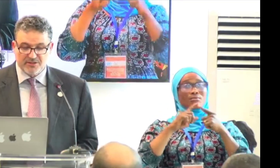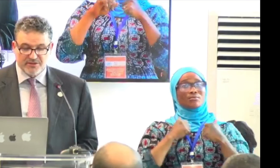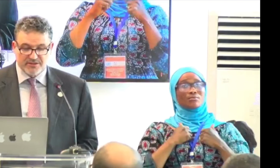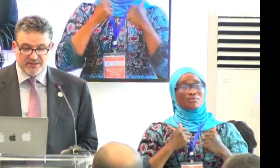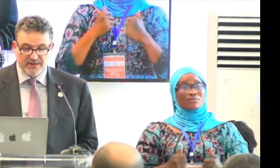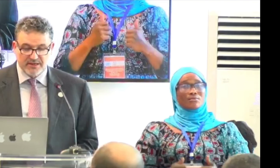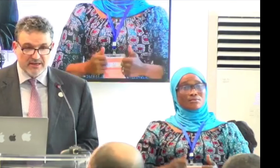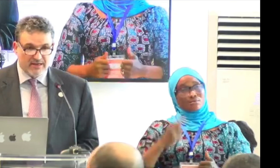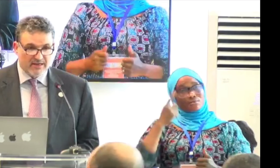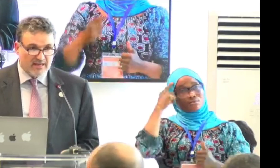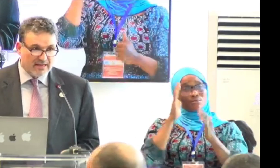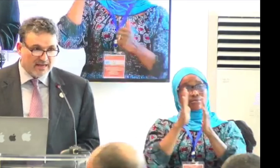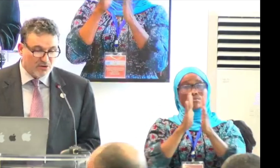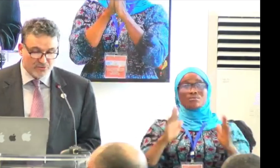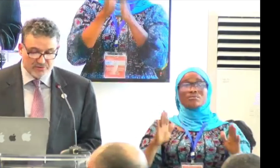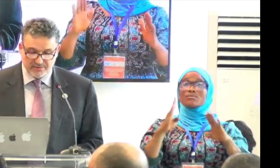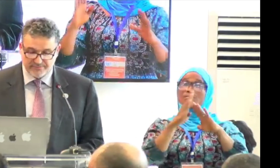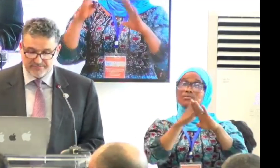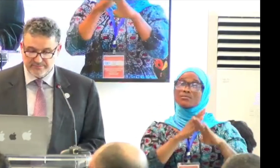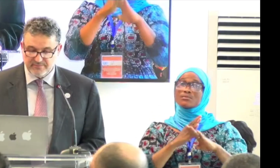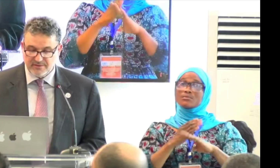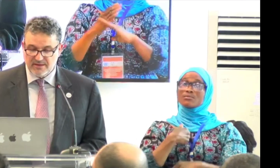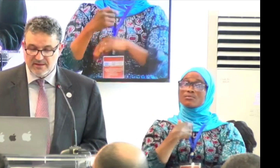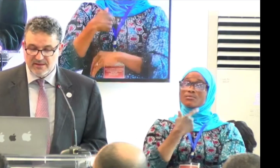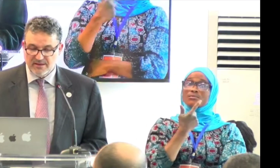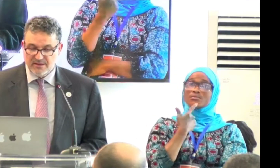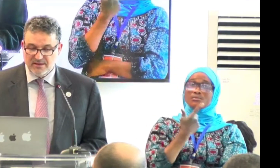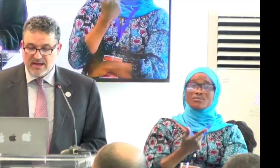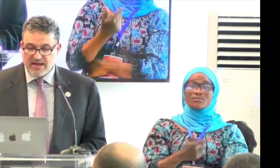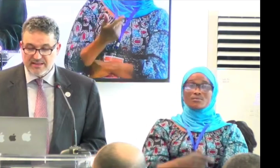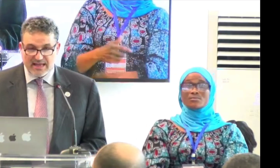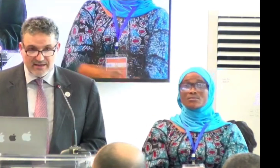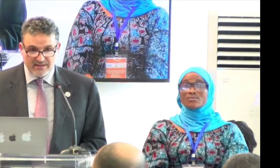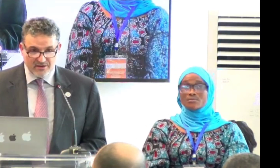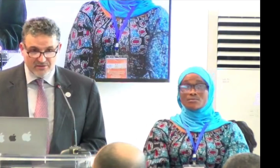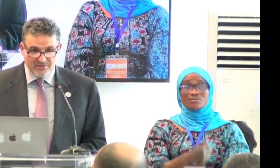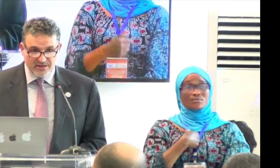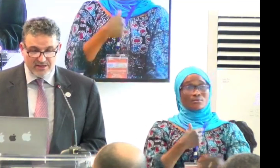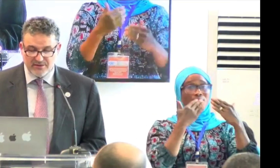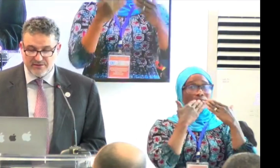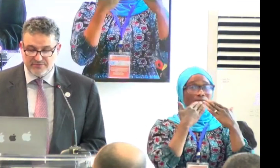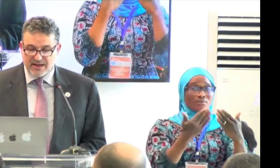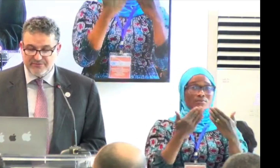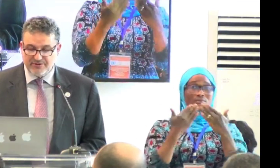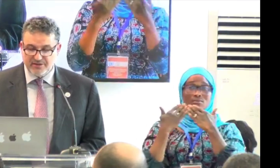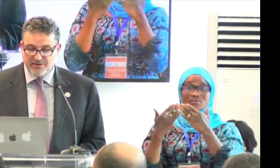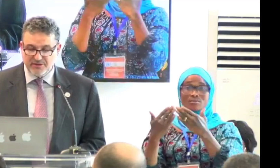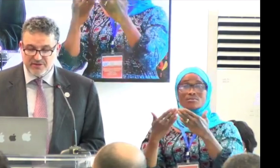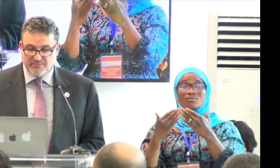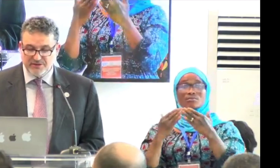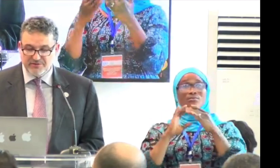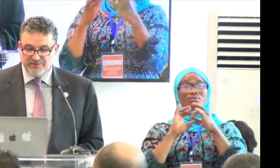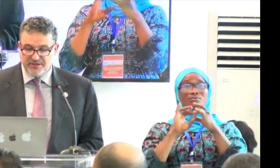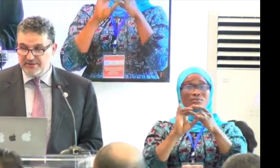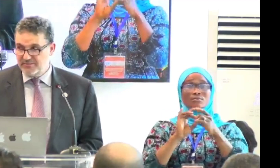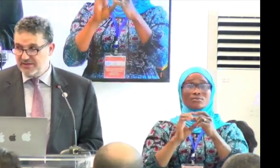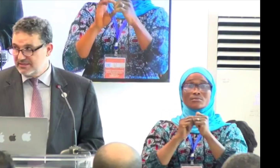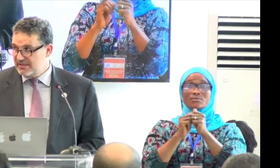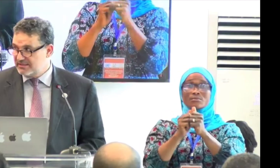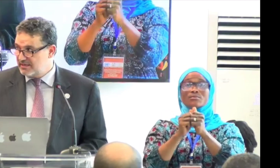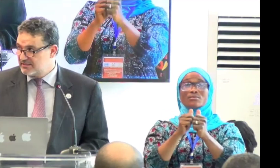and Security, and I quote, "I thank the coordinator of the African Union Committee of